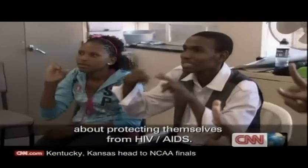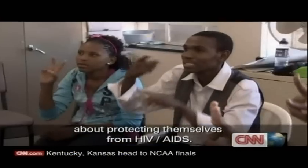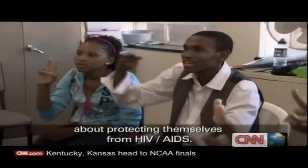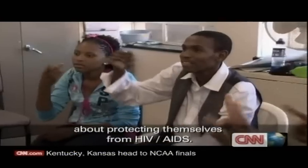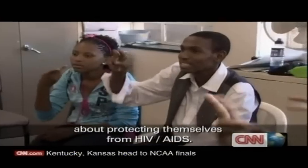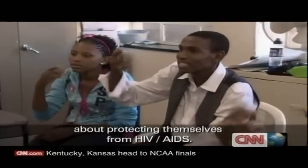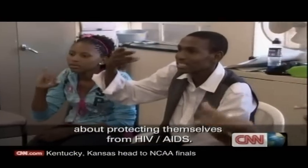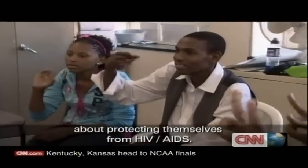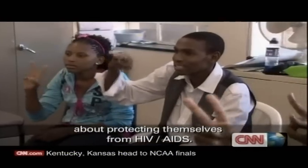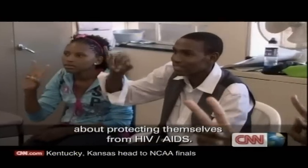from HIV/AIDS.